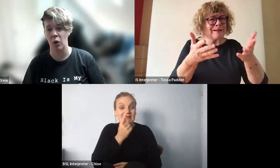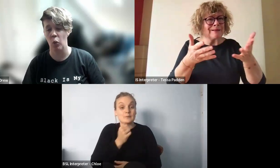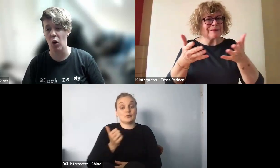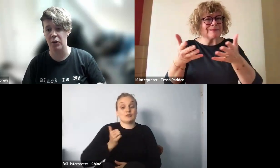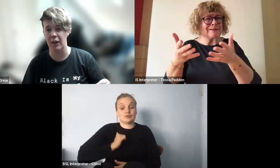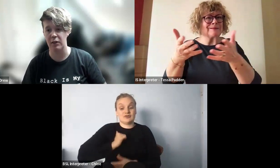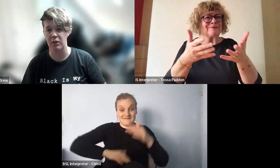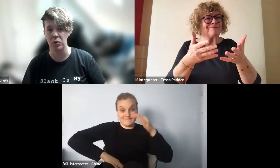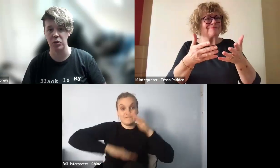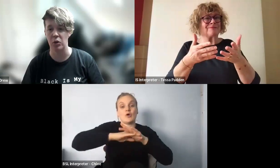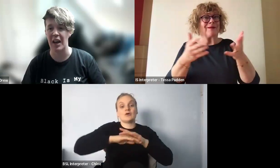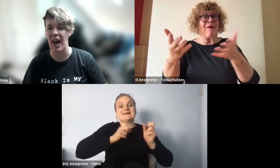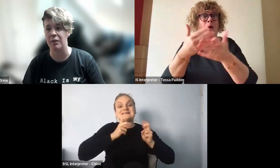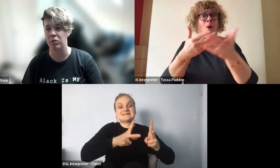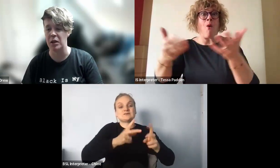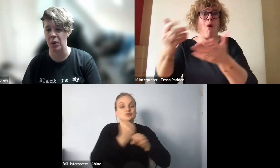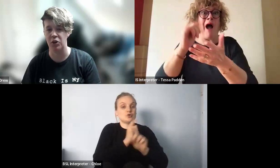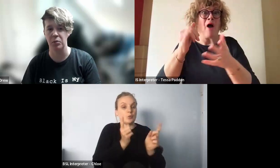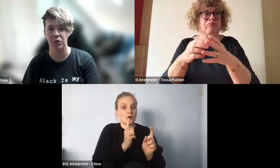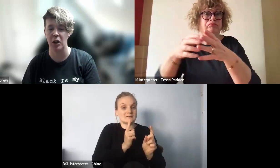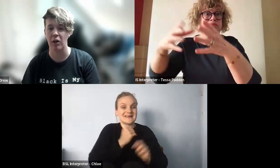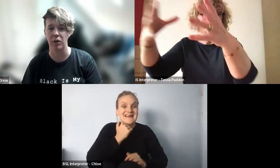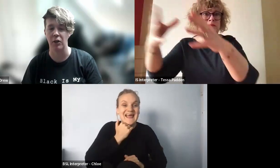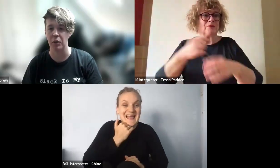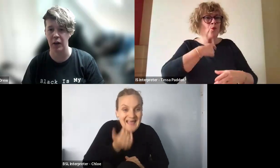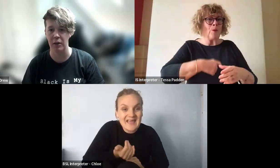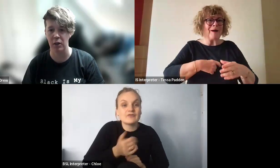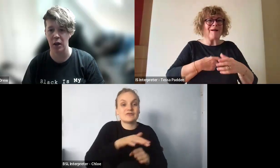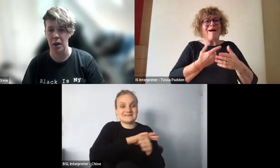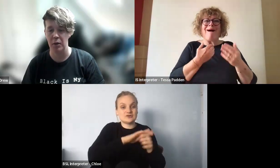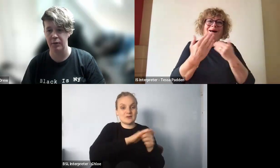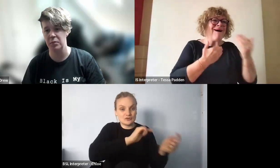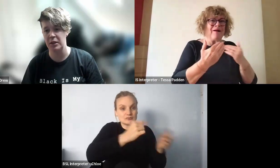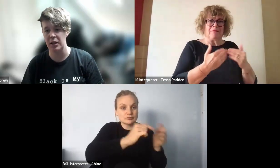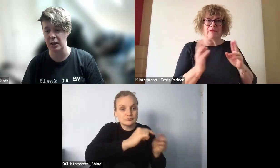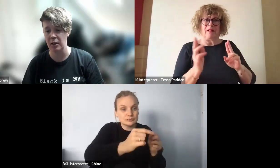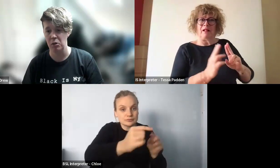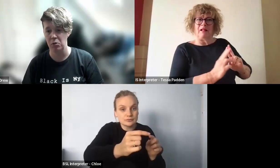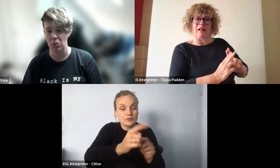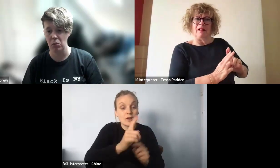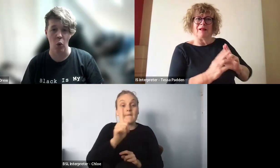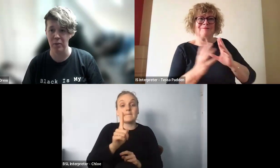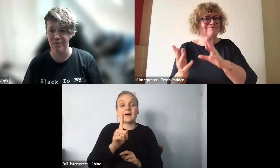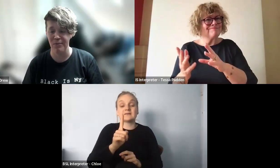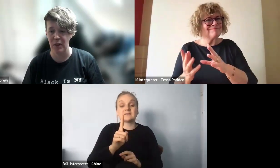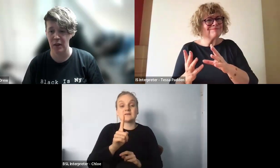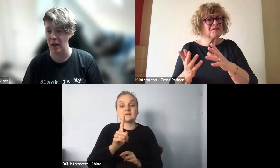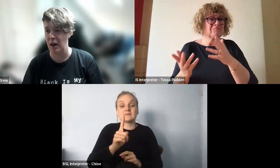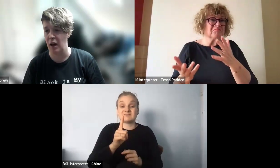predict what that system would do in every possible scenario that they would face. But fundamentally,